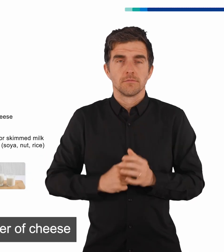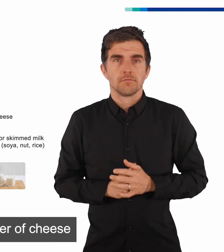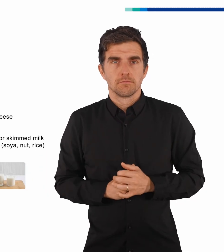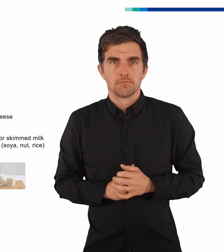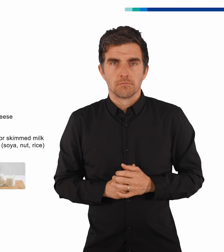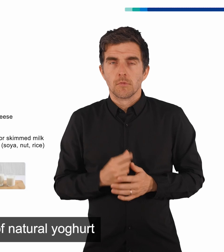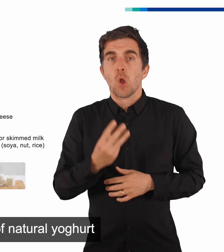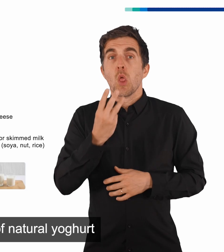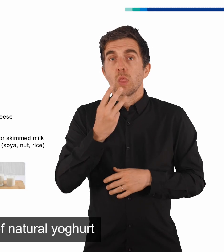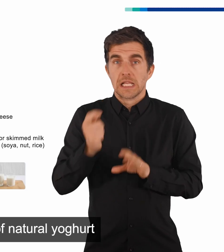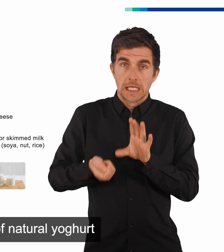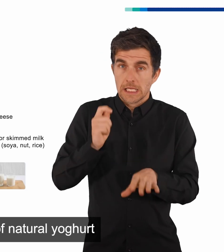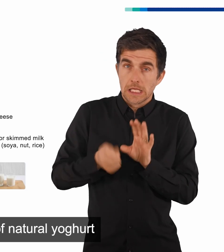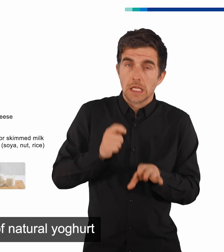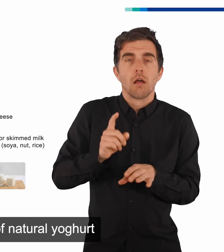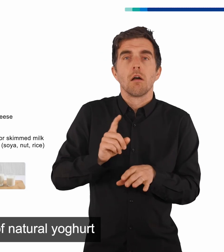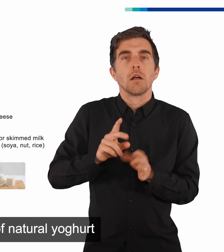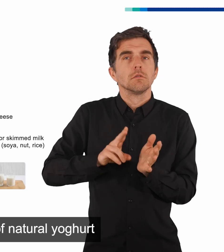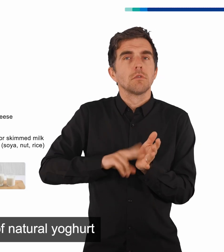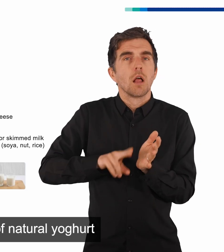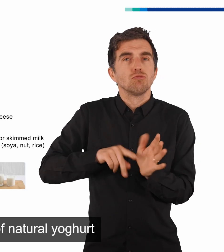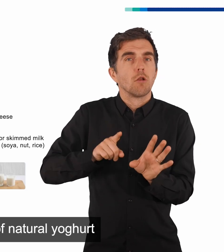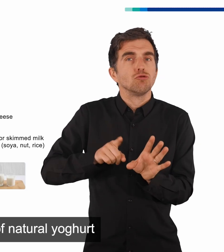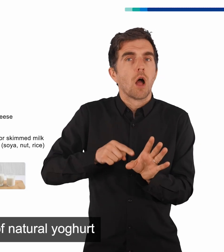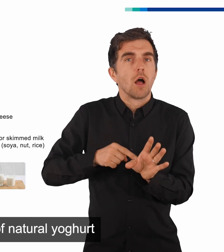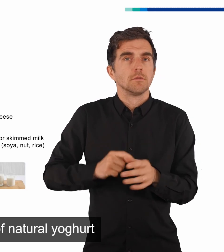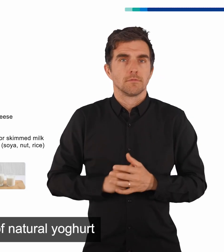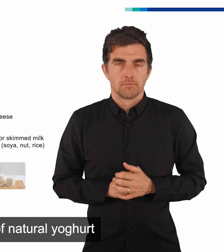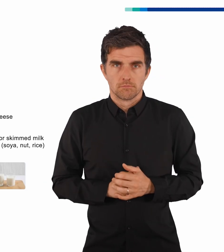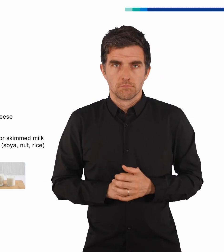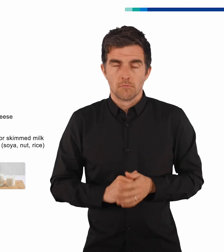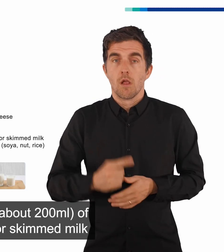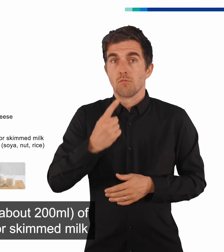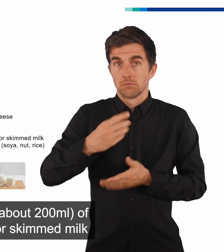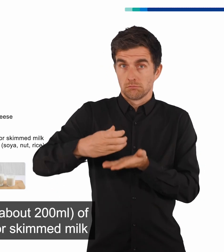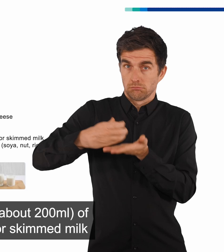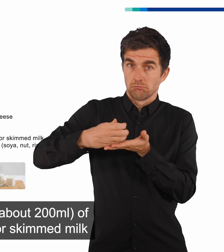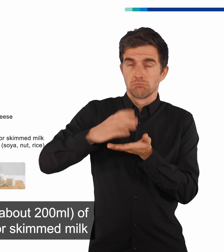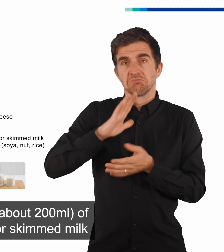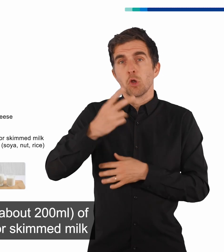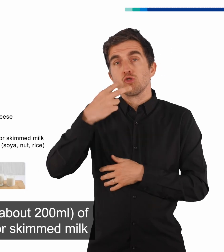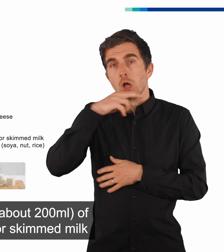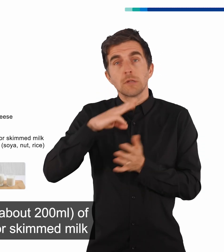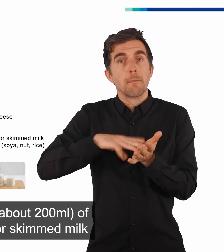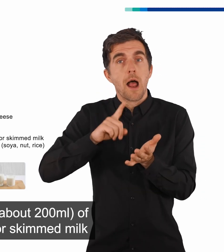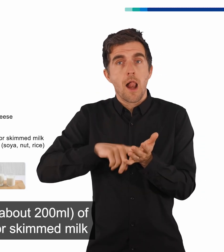glass, about 200 millilitres of alternative milk such as soya, nut, rice.